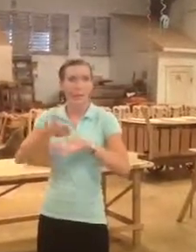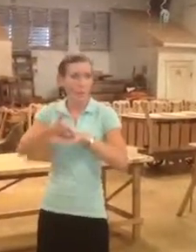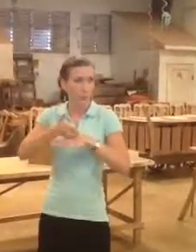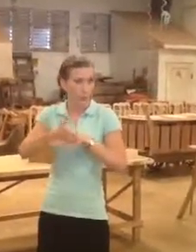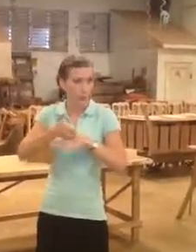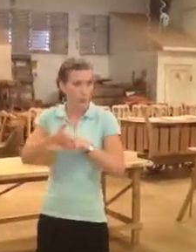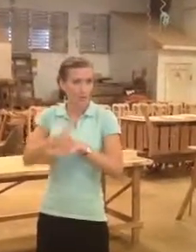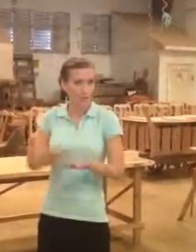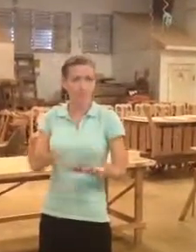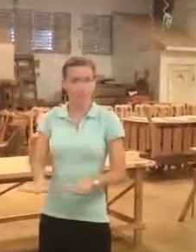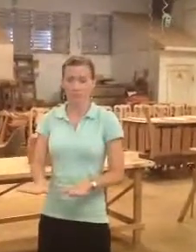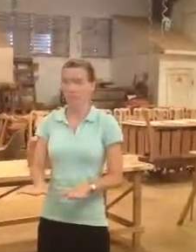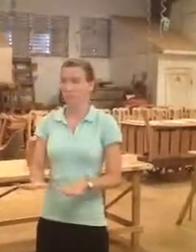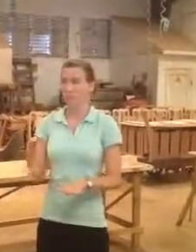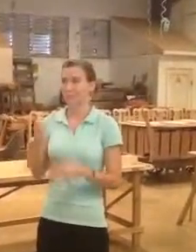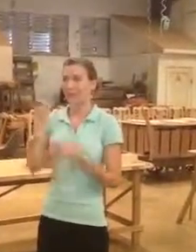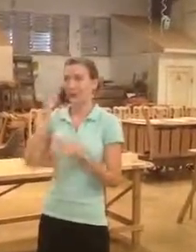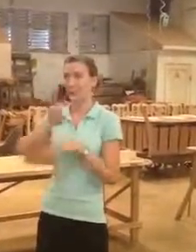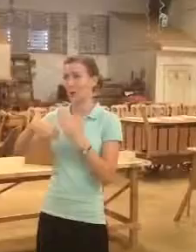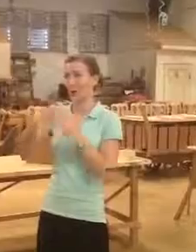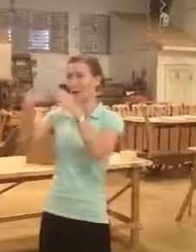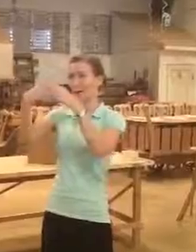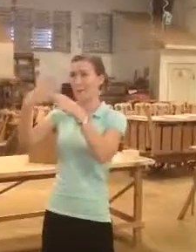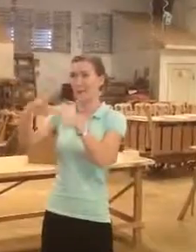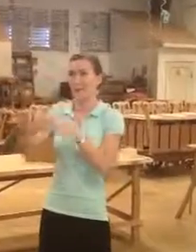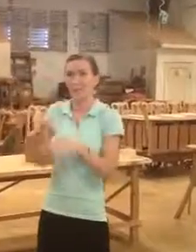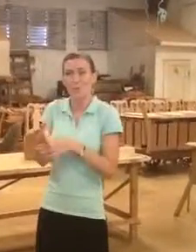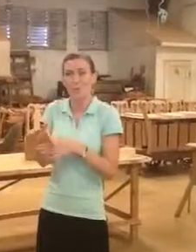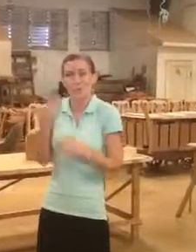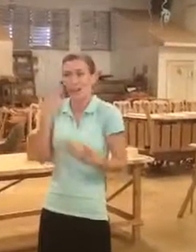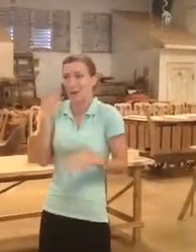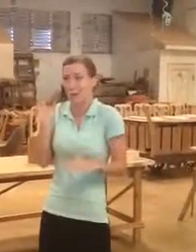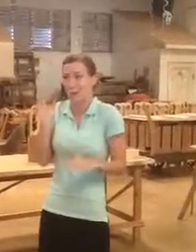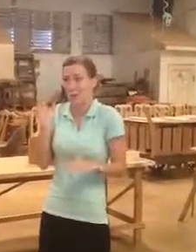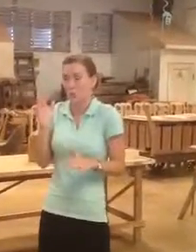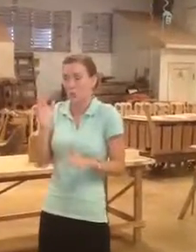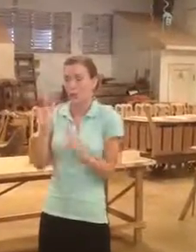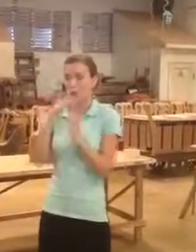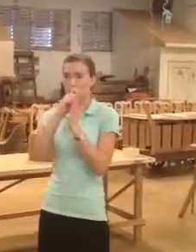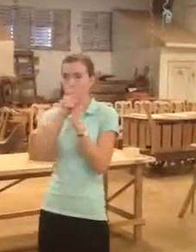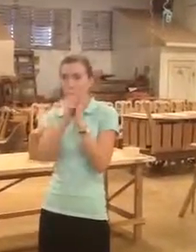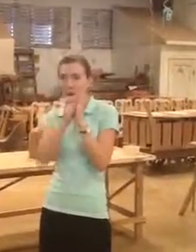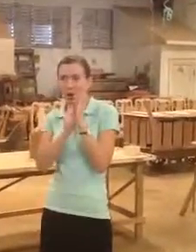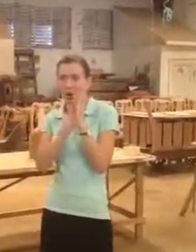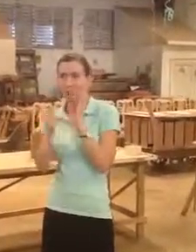all the names. I'll let you know that right now. Things that are carved right here are hand carved. We have a resident here